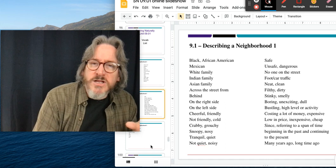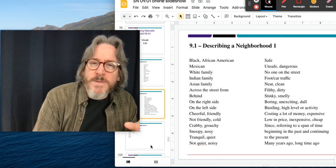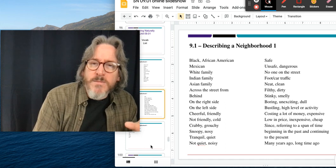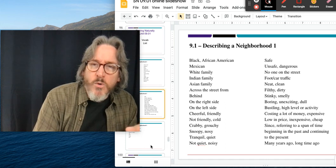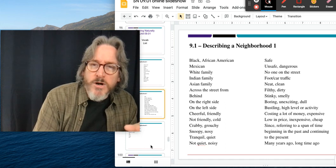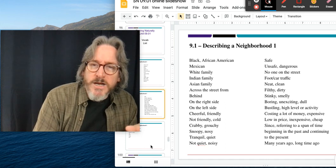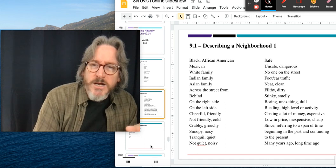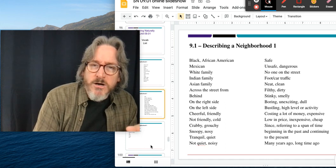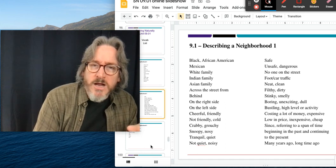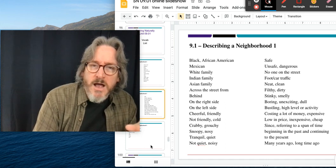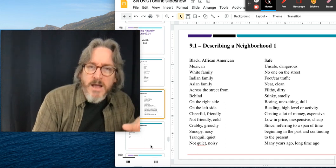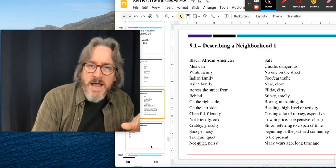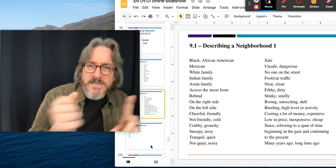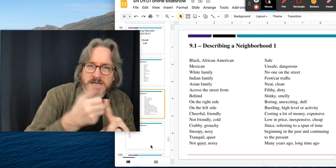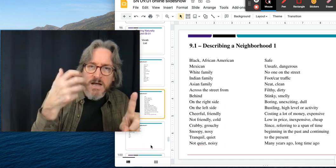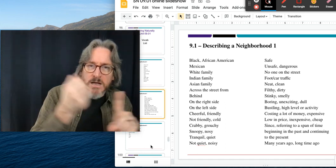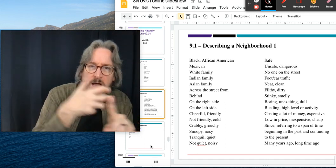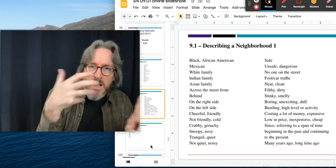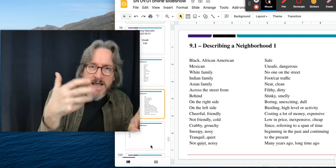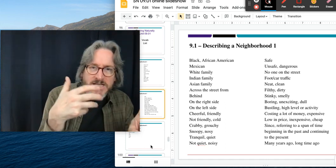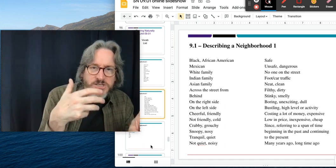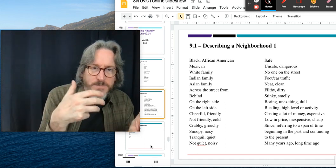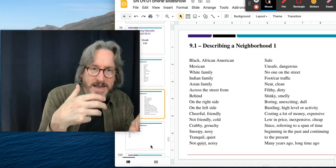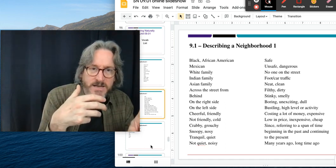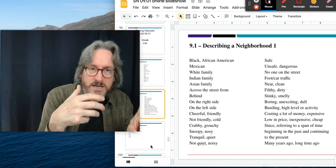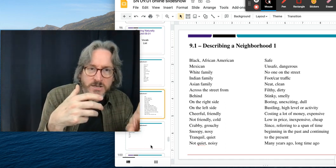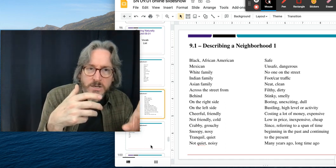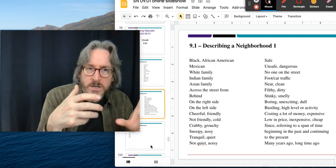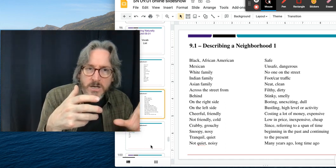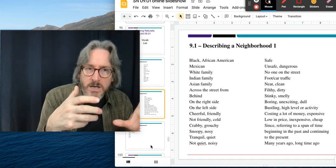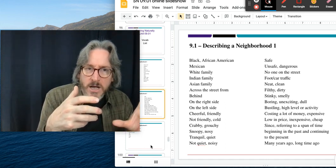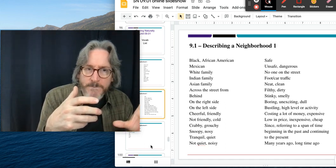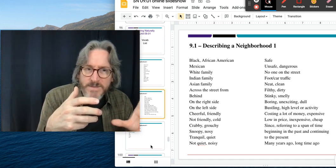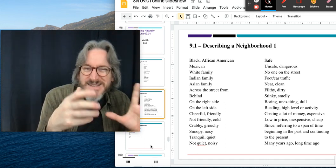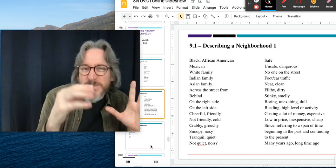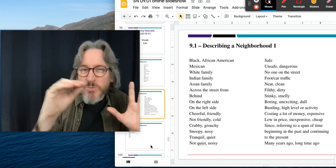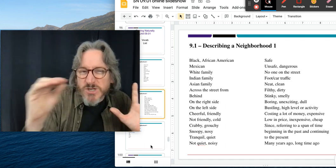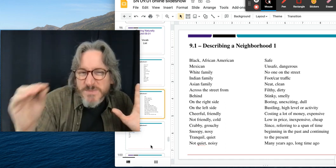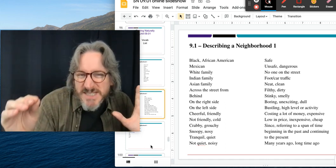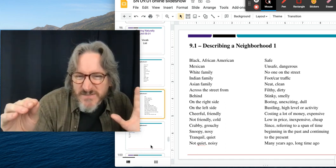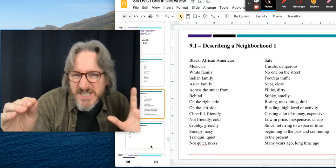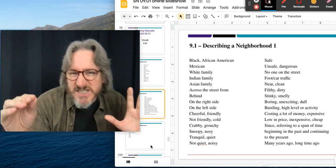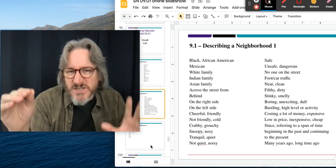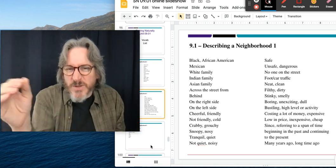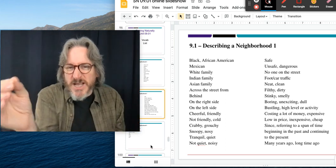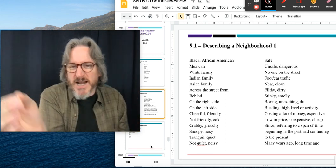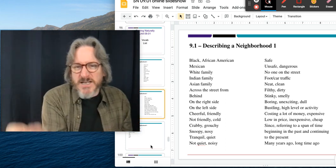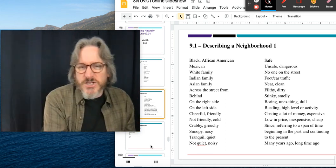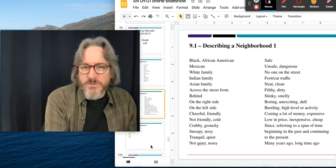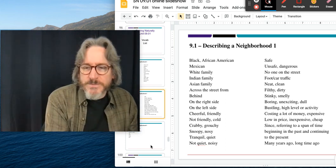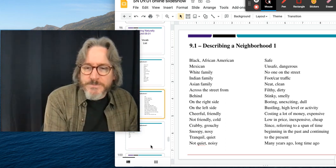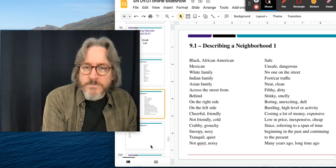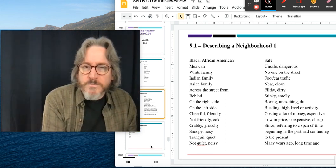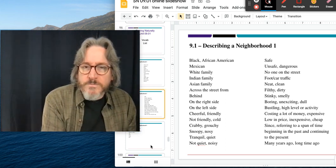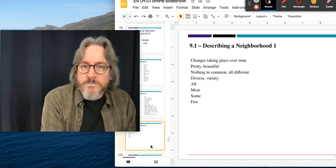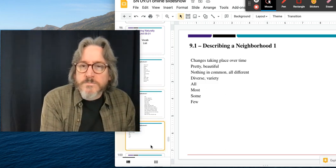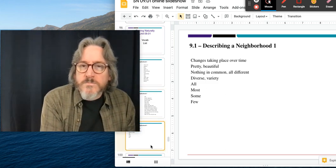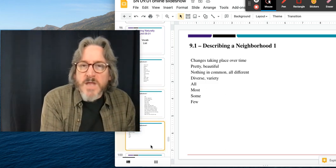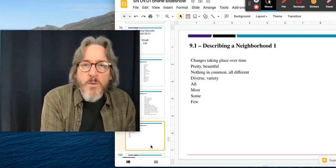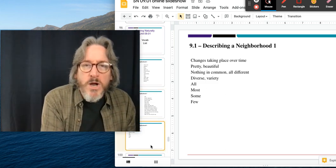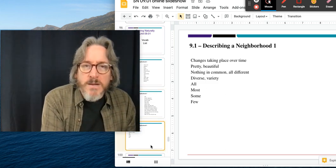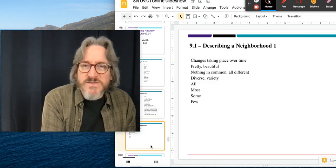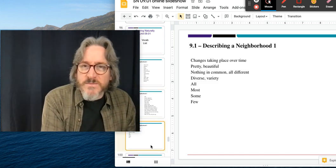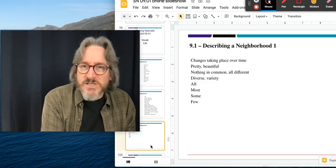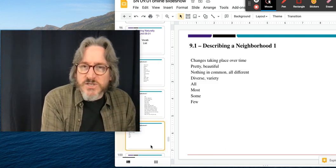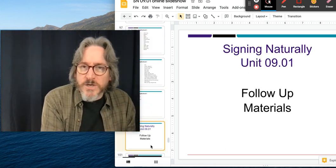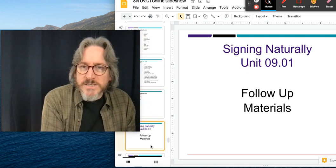And there's a little bit more in here as I expanded some of the more specifics that we got into